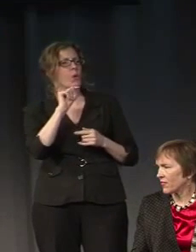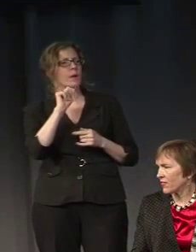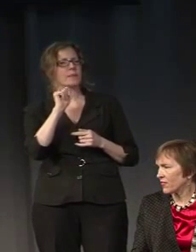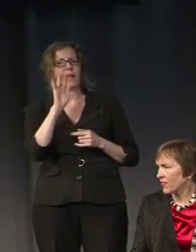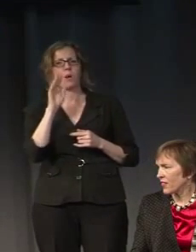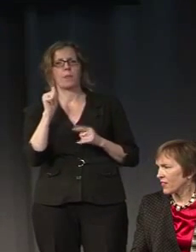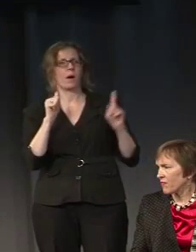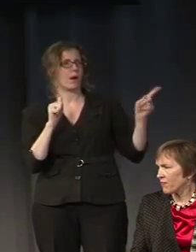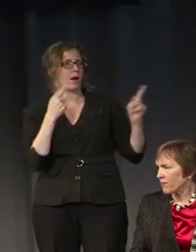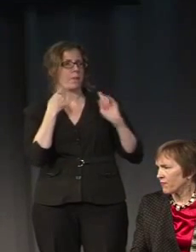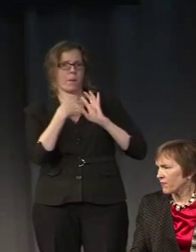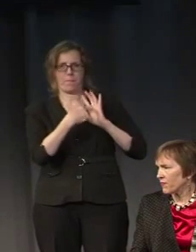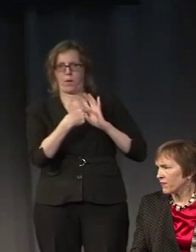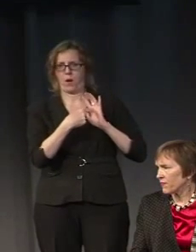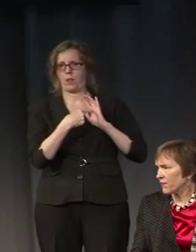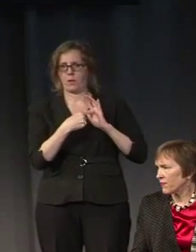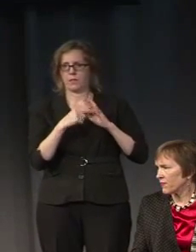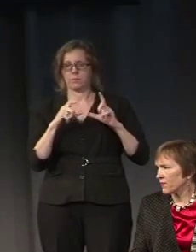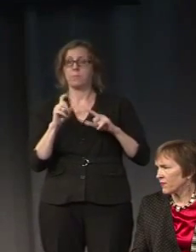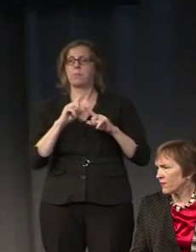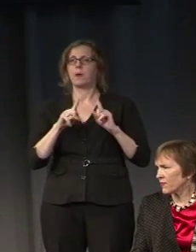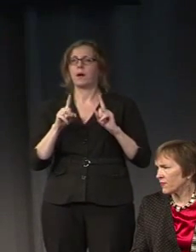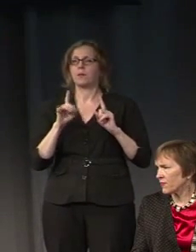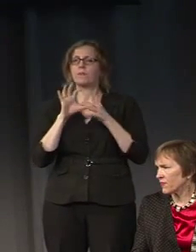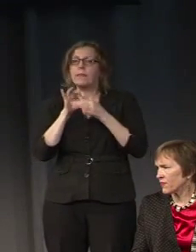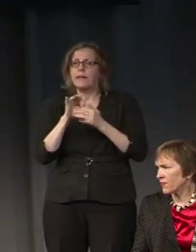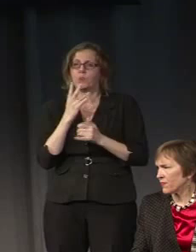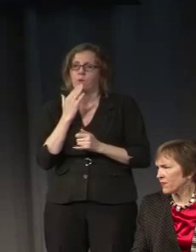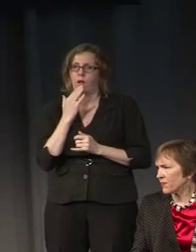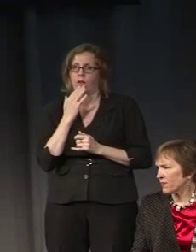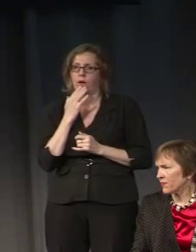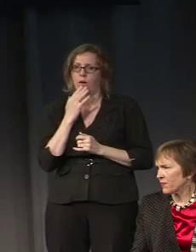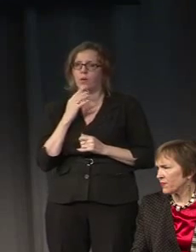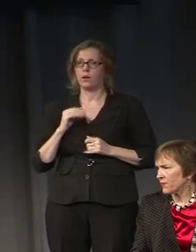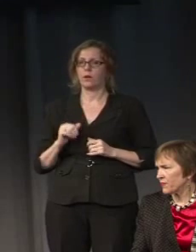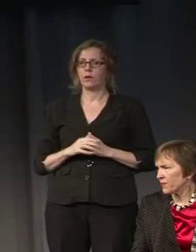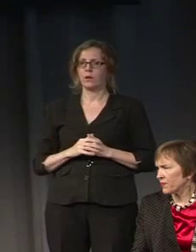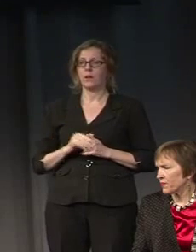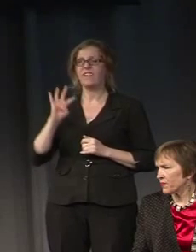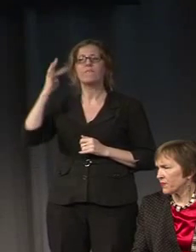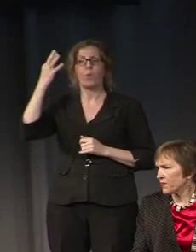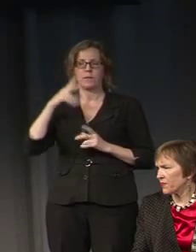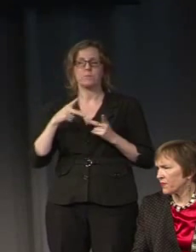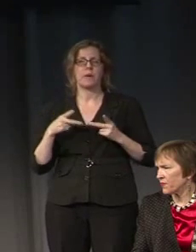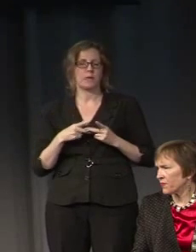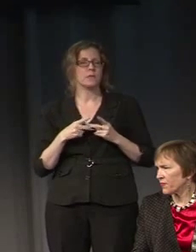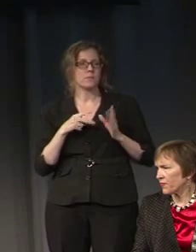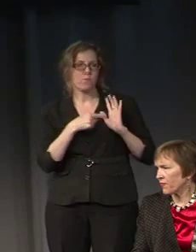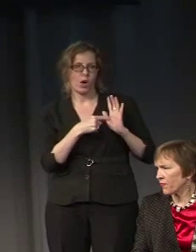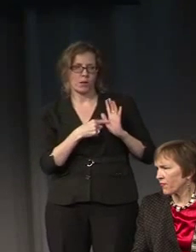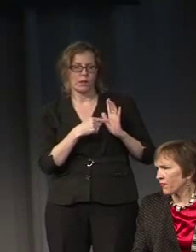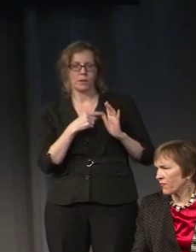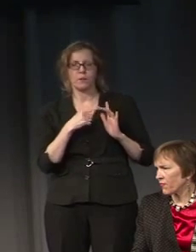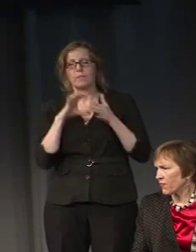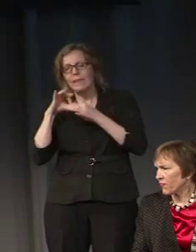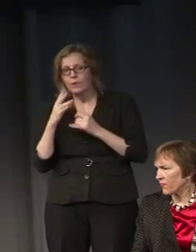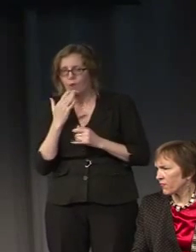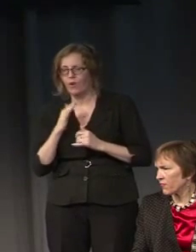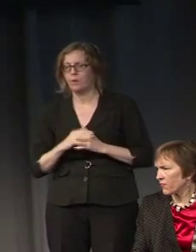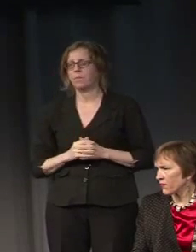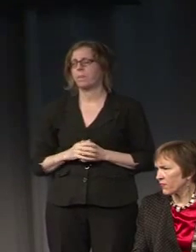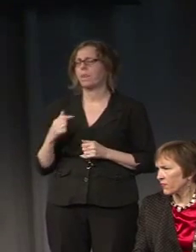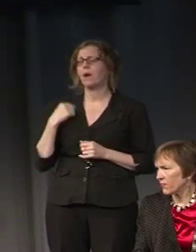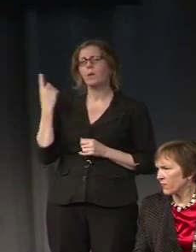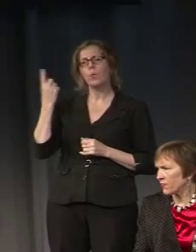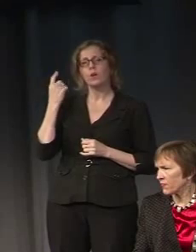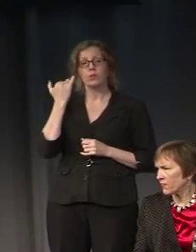four-dimensional space, but in relation to color. And so I'm interested in whether you have